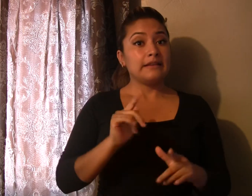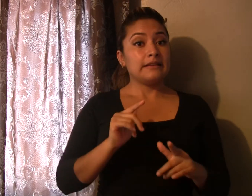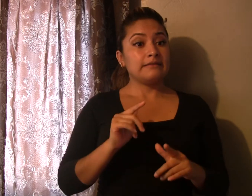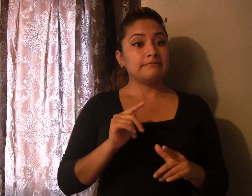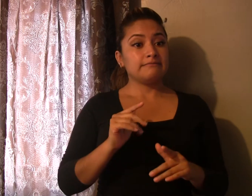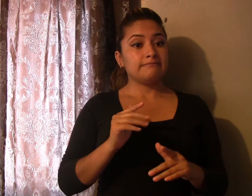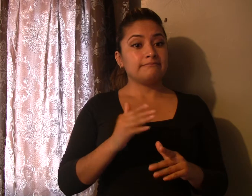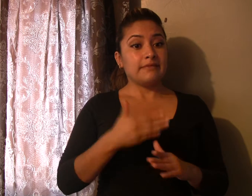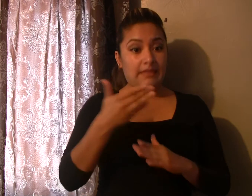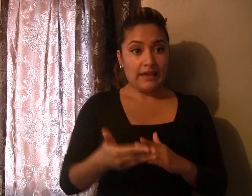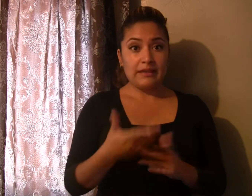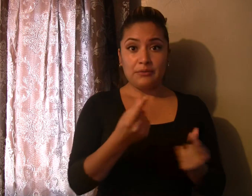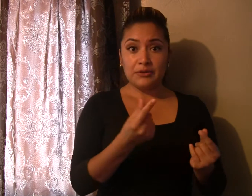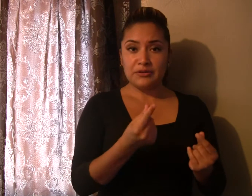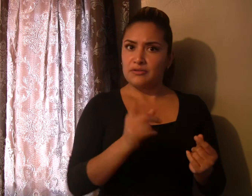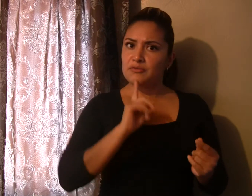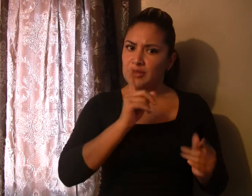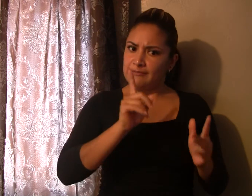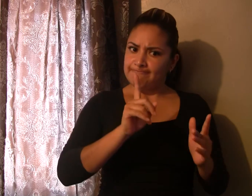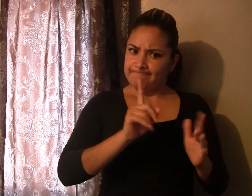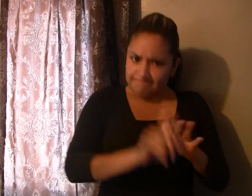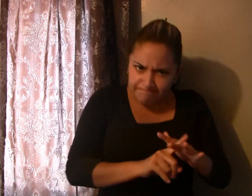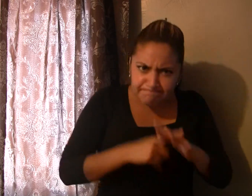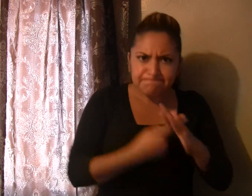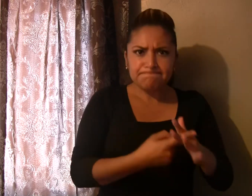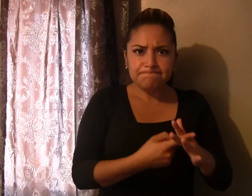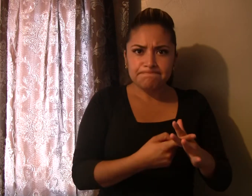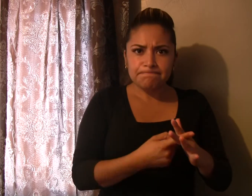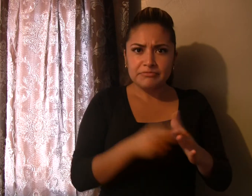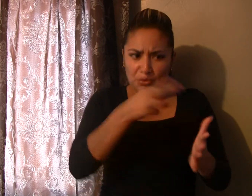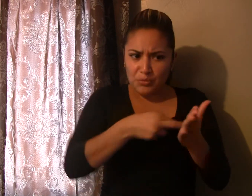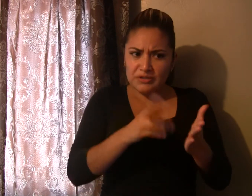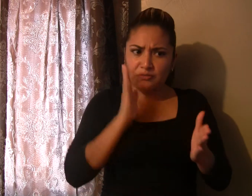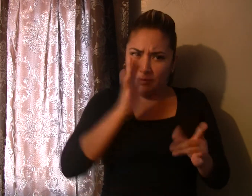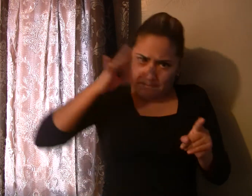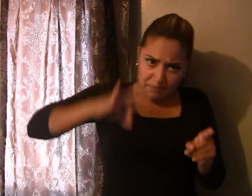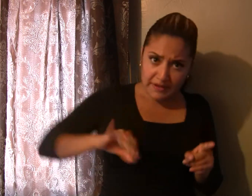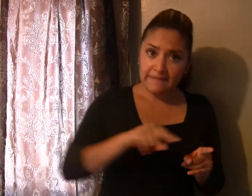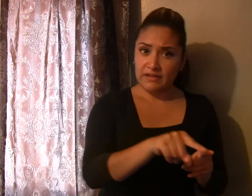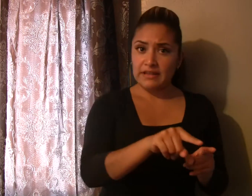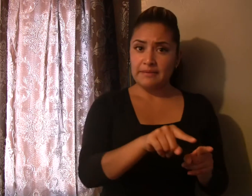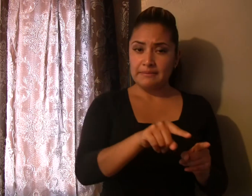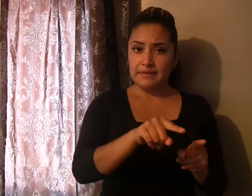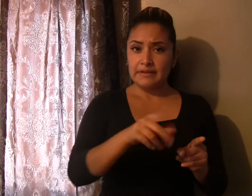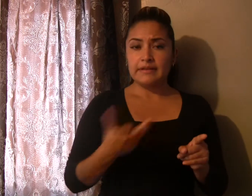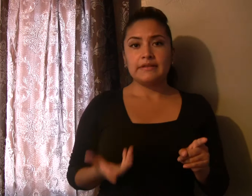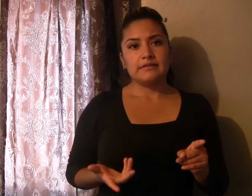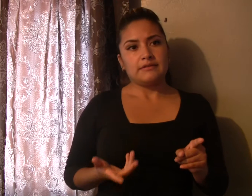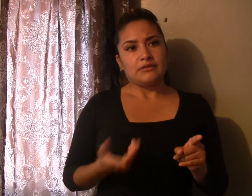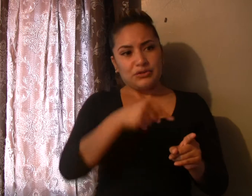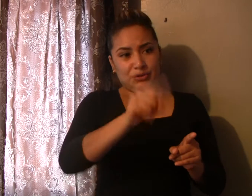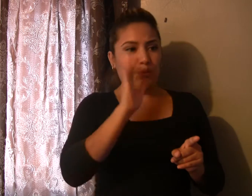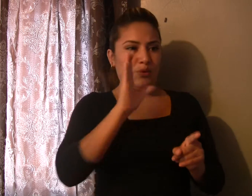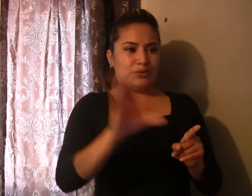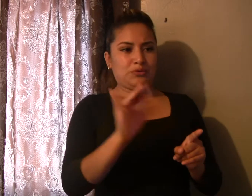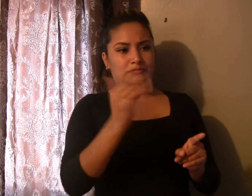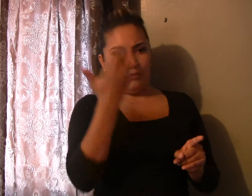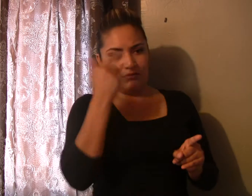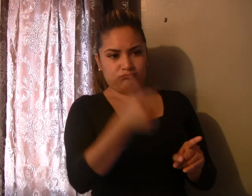on a very fundamental level, it's really beneficial for them, because we do it as scholars on all levels, all